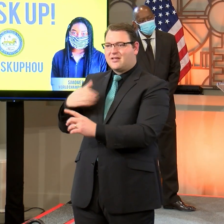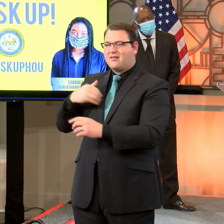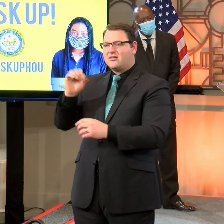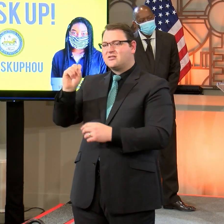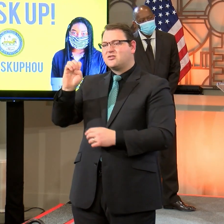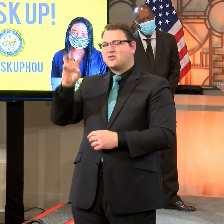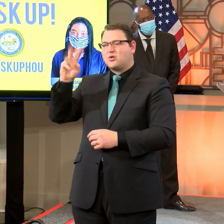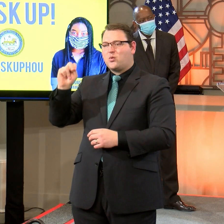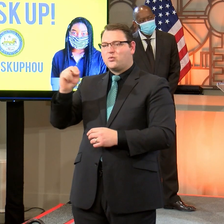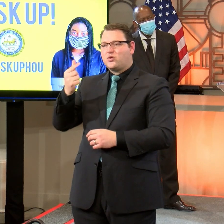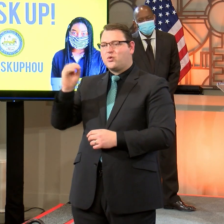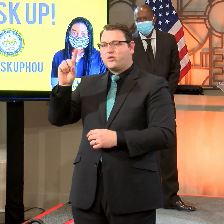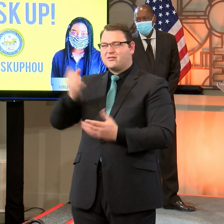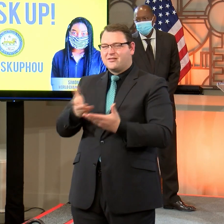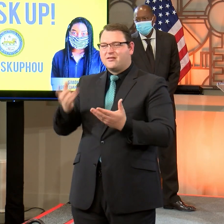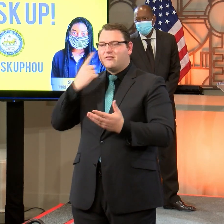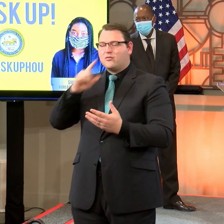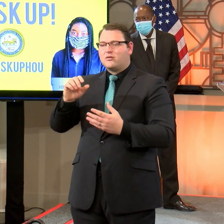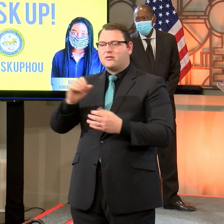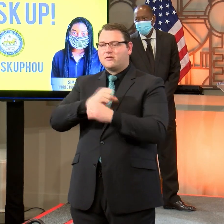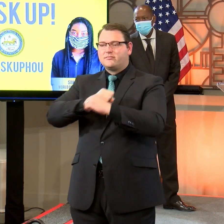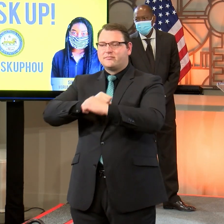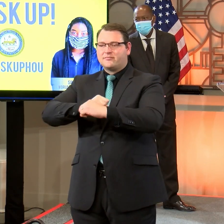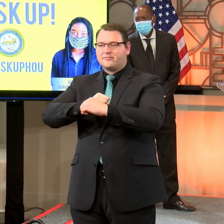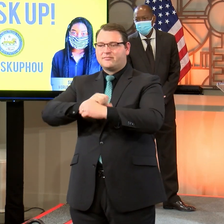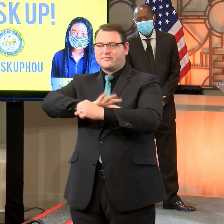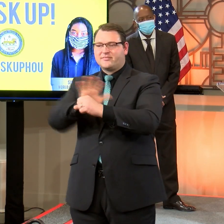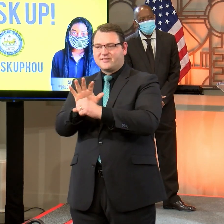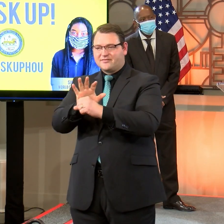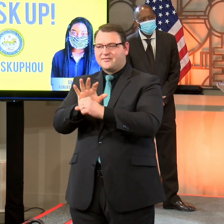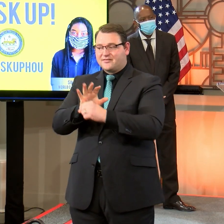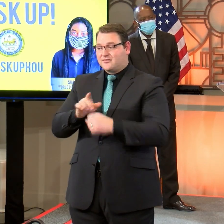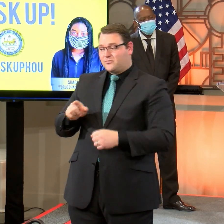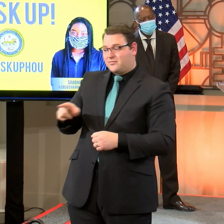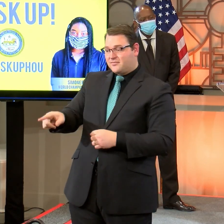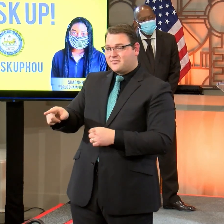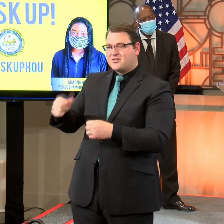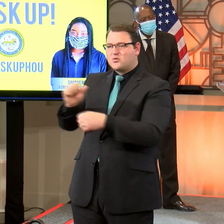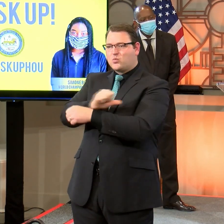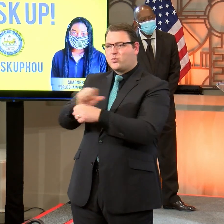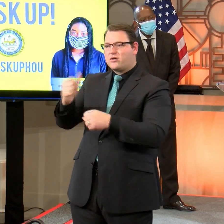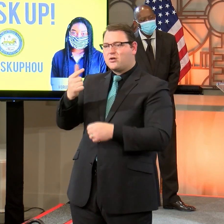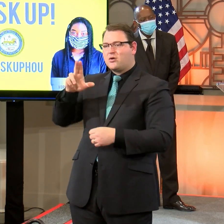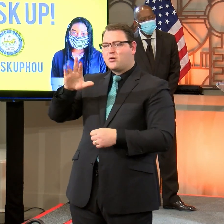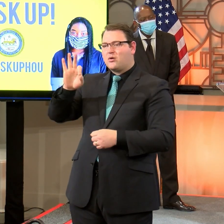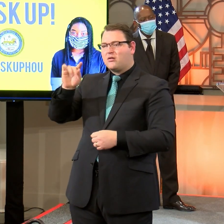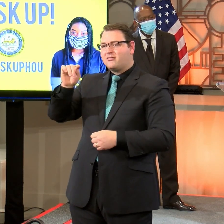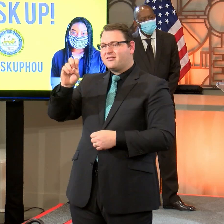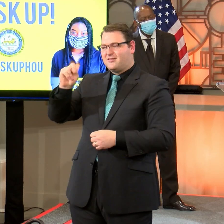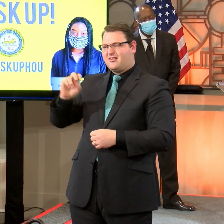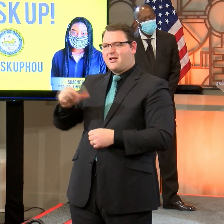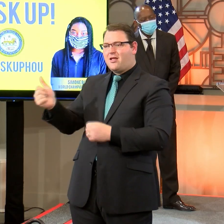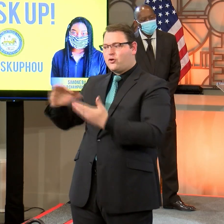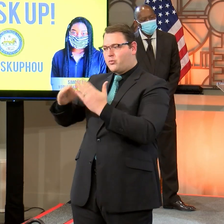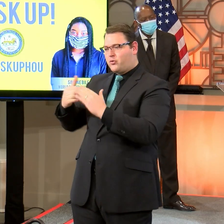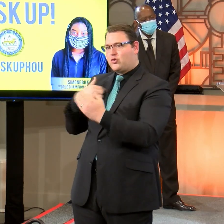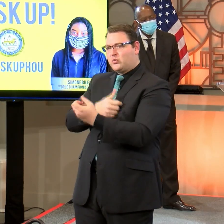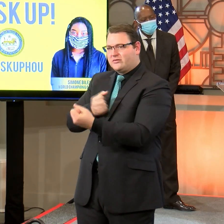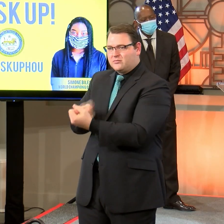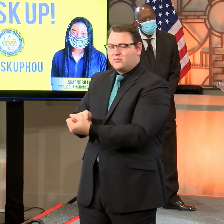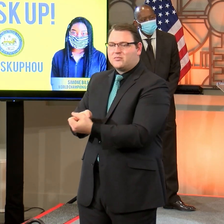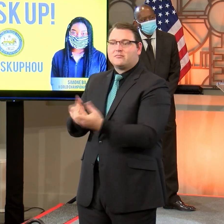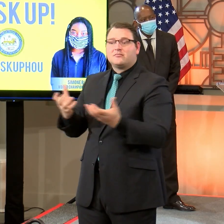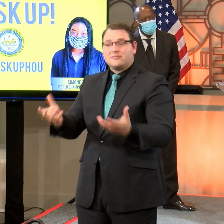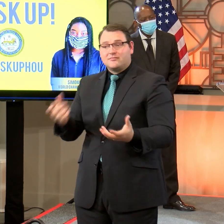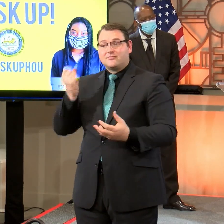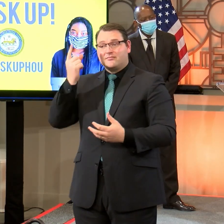Safety Collaborative, and we are also grateful, and that's someone who's working in Gulfton, another complete community. So just because the work